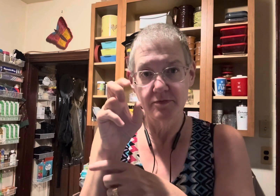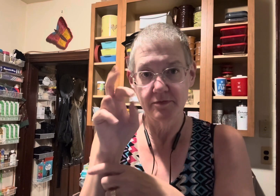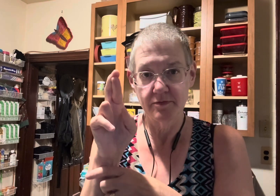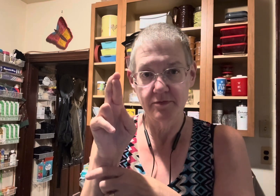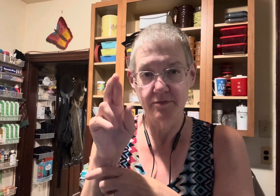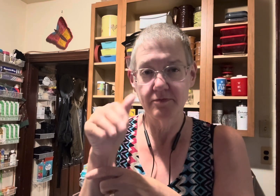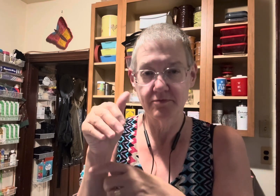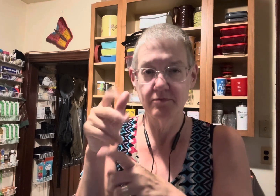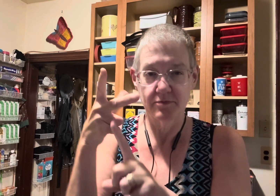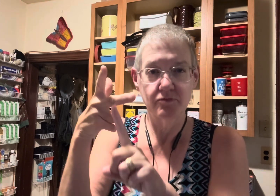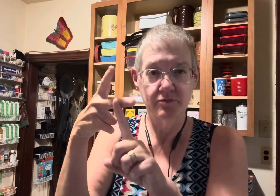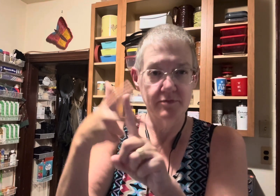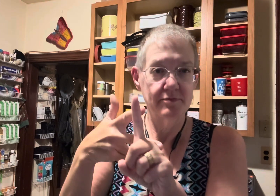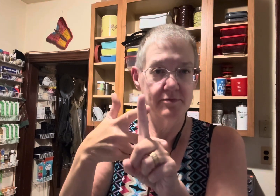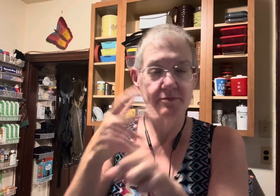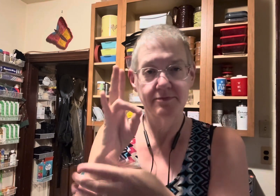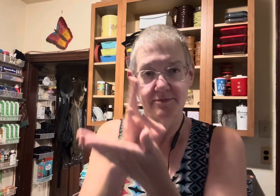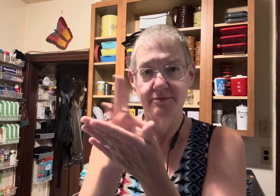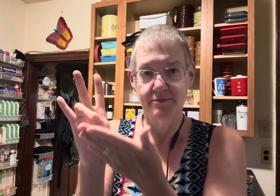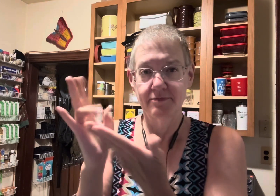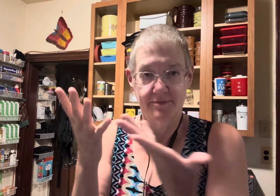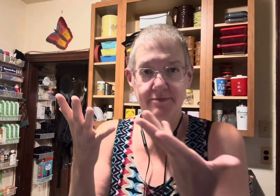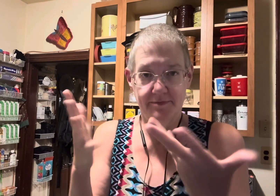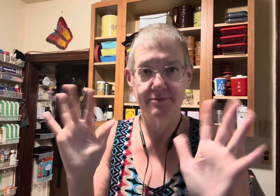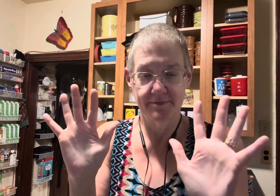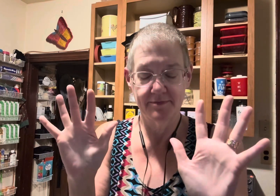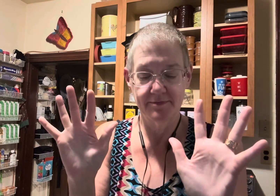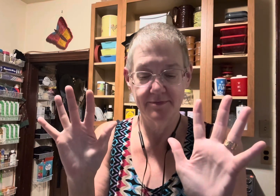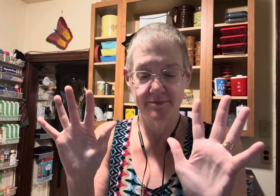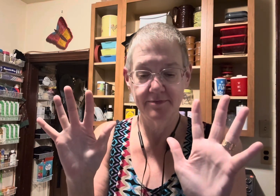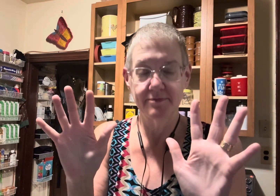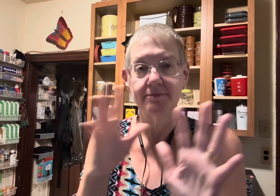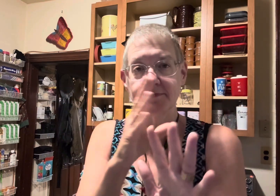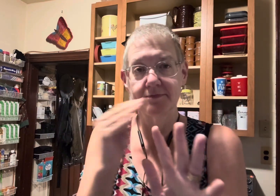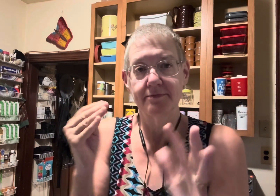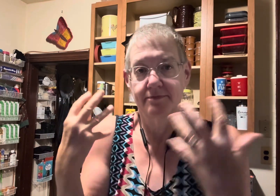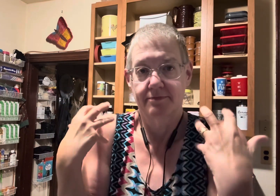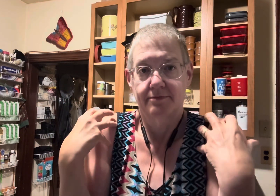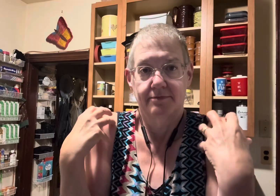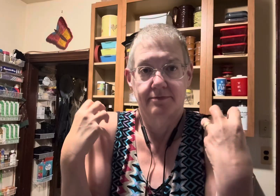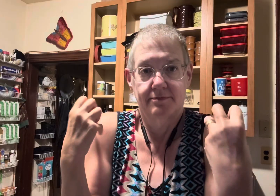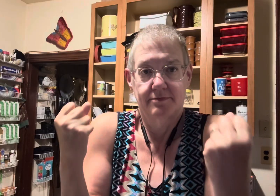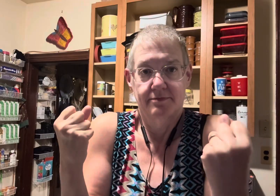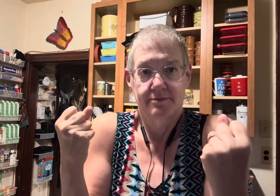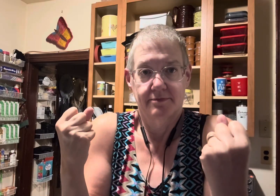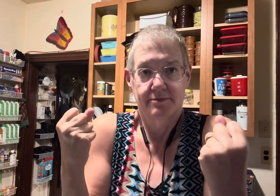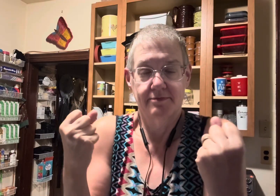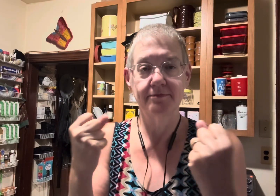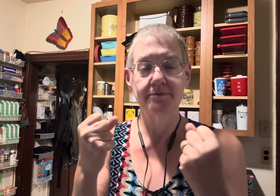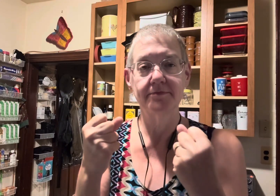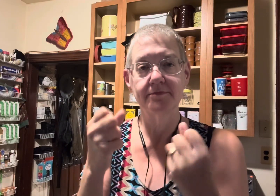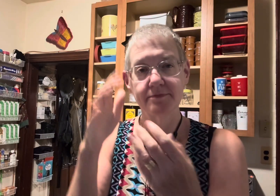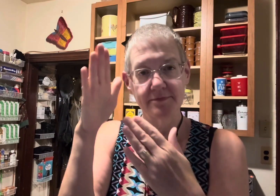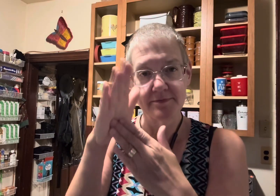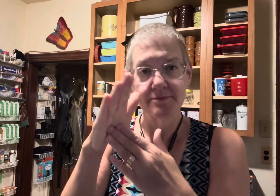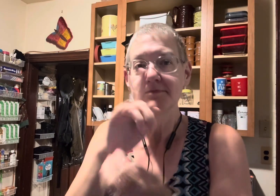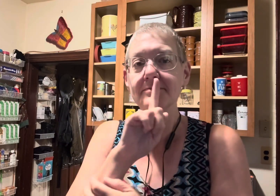of regrowing to full size. Takes about 3 months. So we've already gone through 7 weeks. And he has to